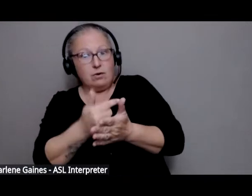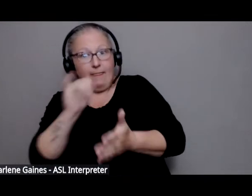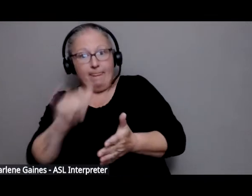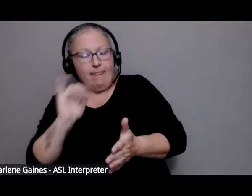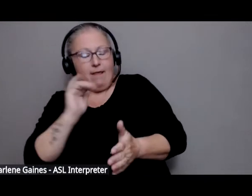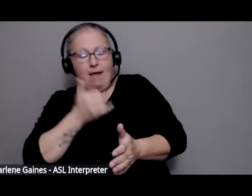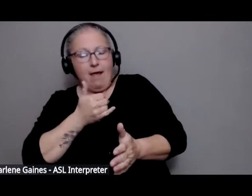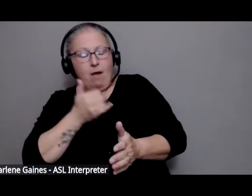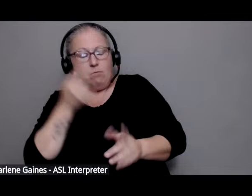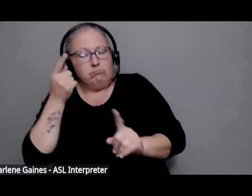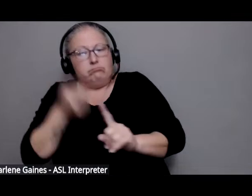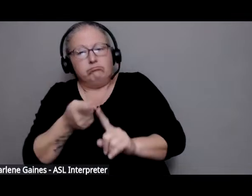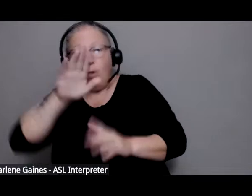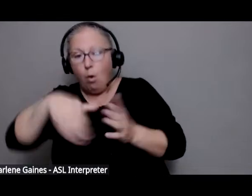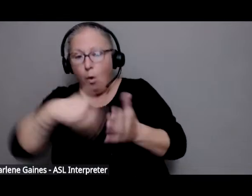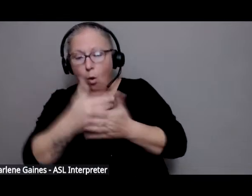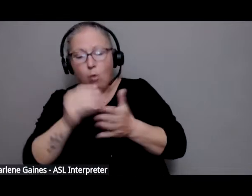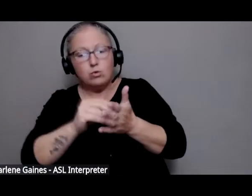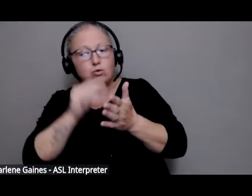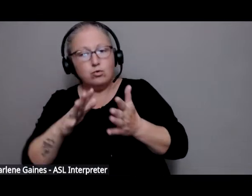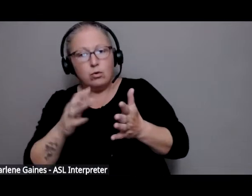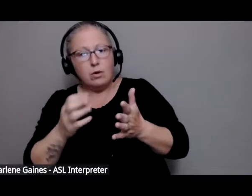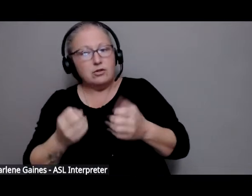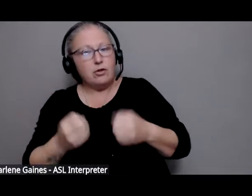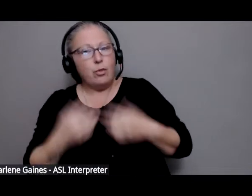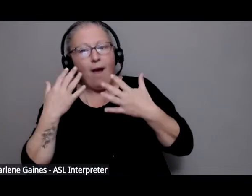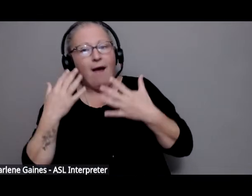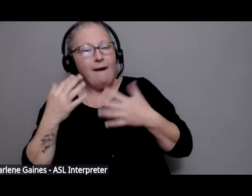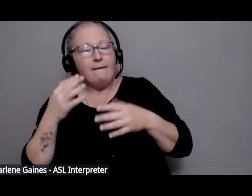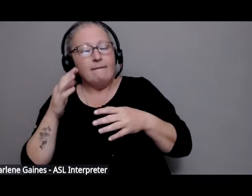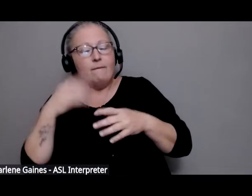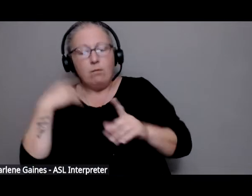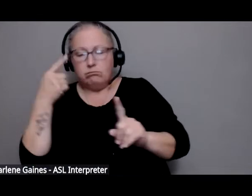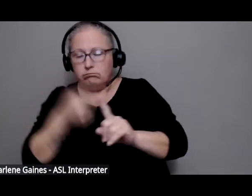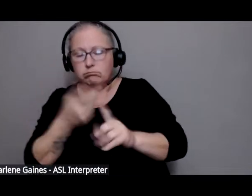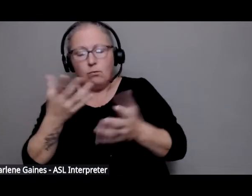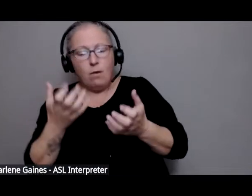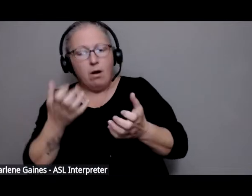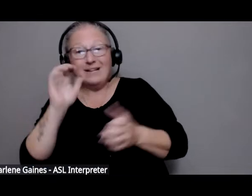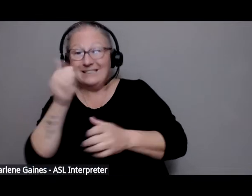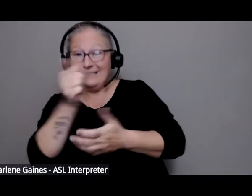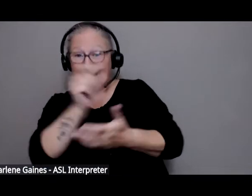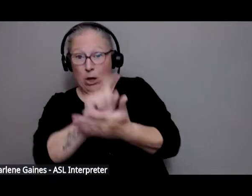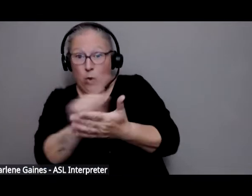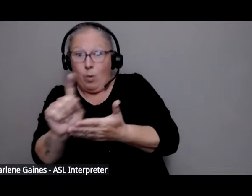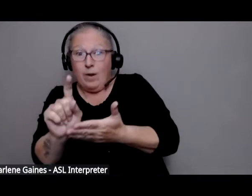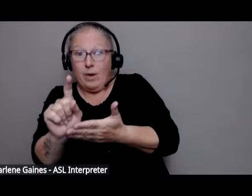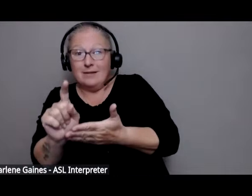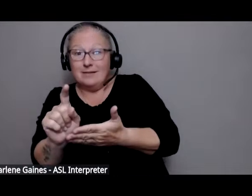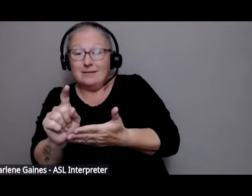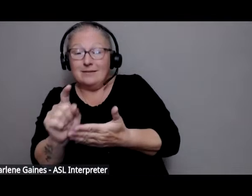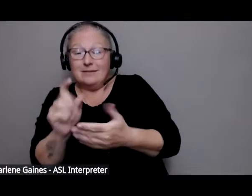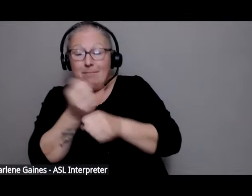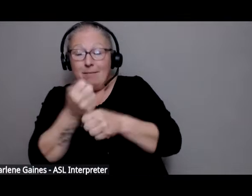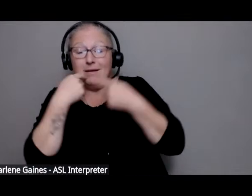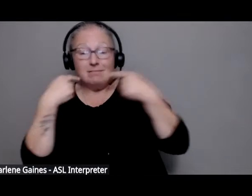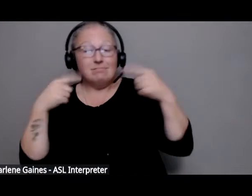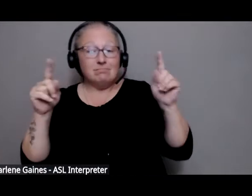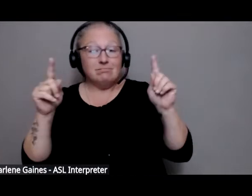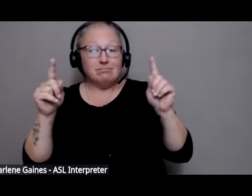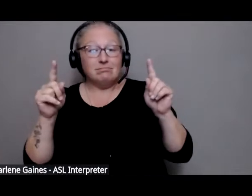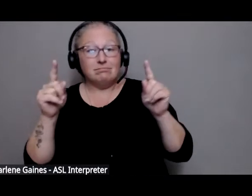aspiring to. All students thrive. That's what we're aspiring to. And we have 10 weeks to make that work, especially for our